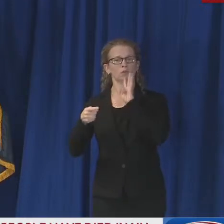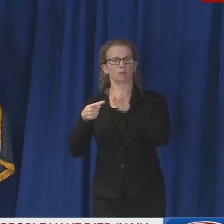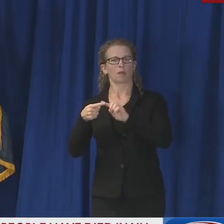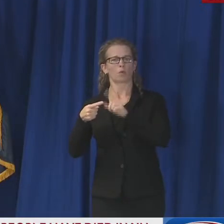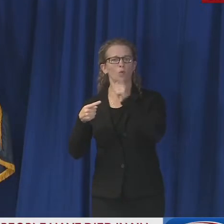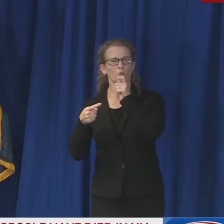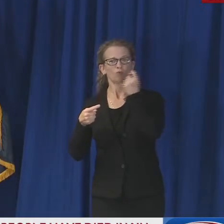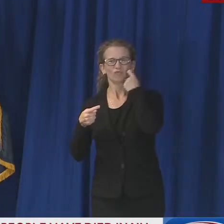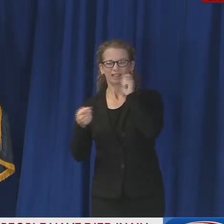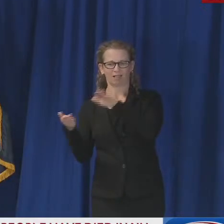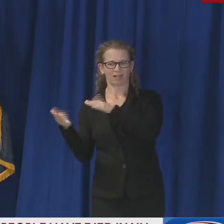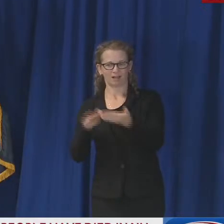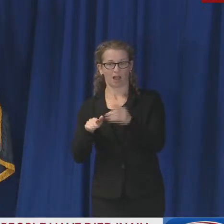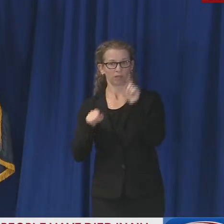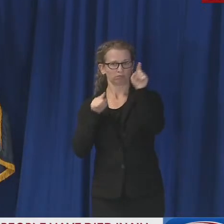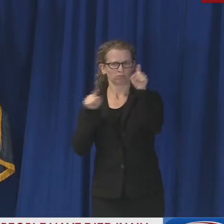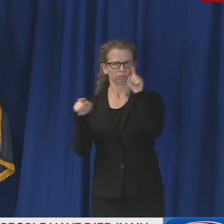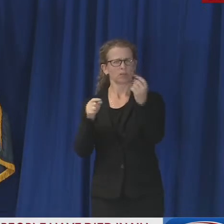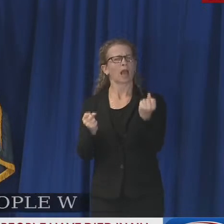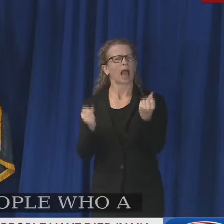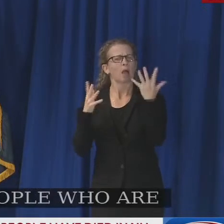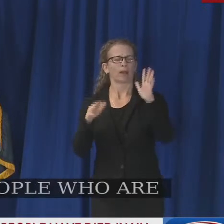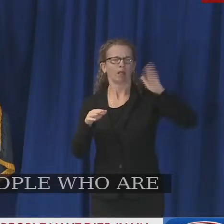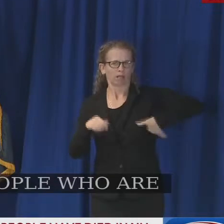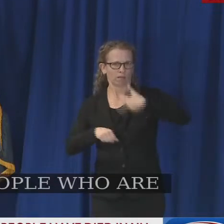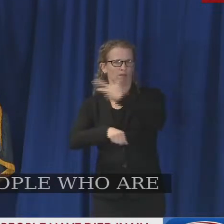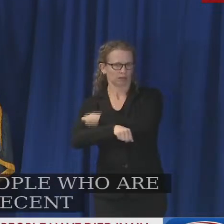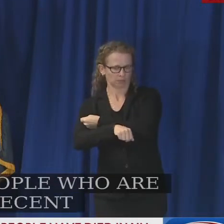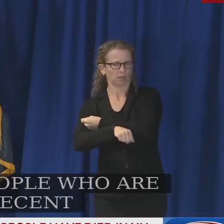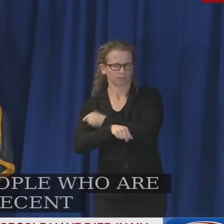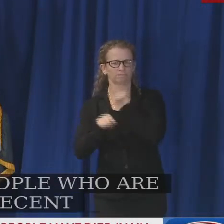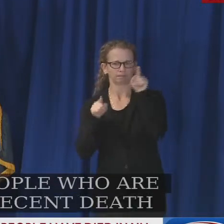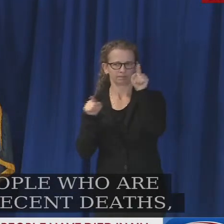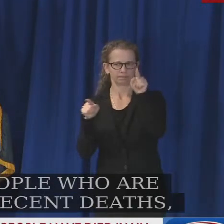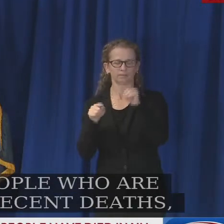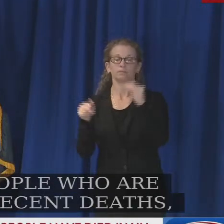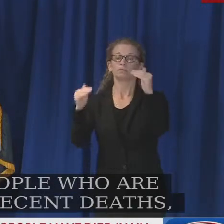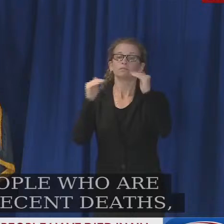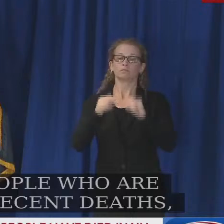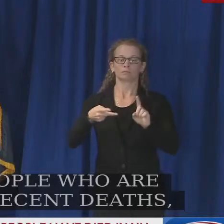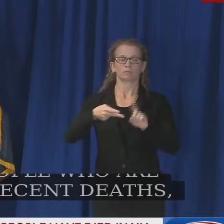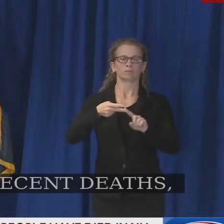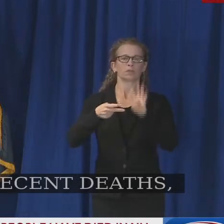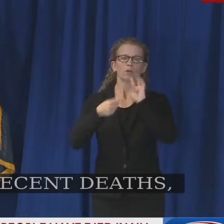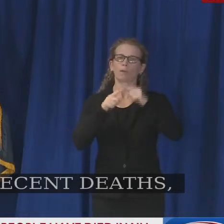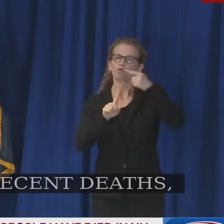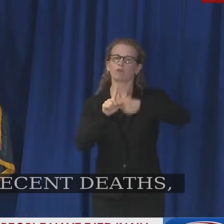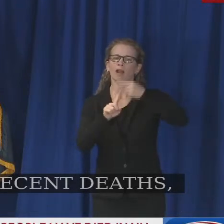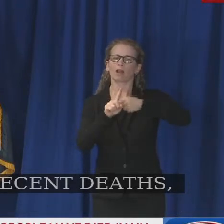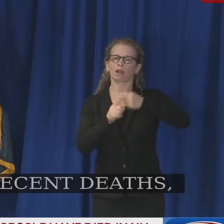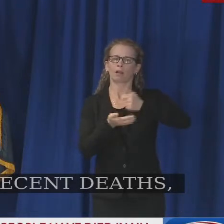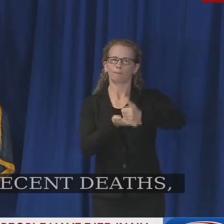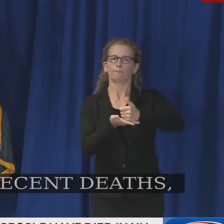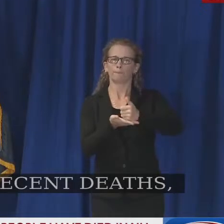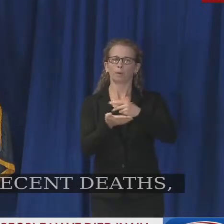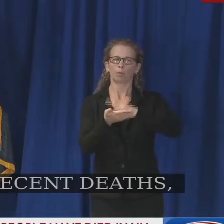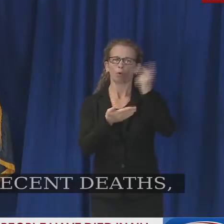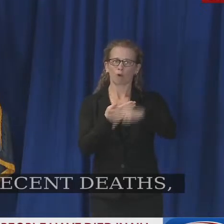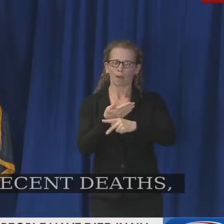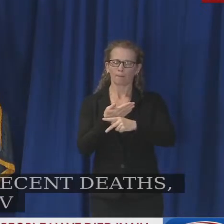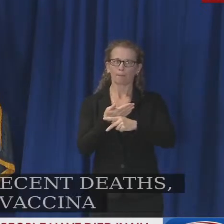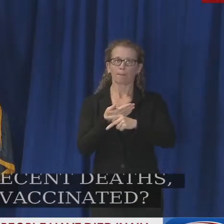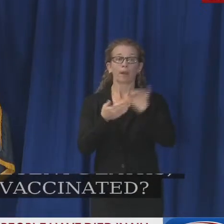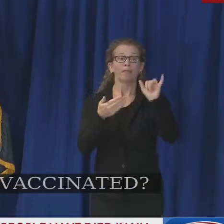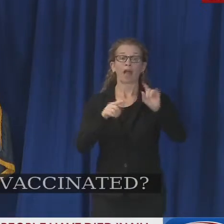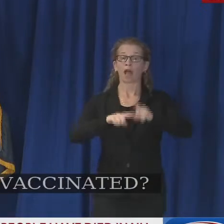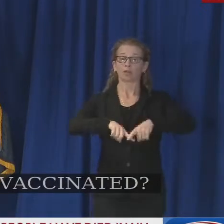of those people are unvaccinated? And then my second question relates to the rental relief. The moratorium on